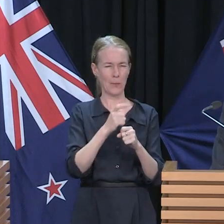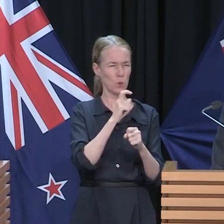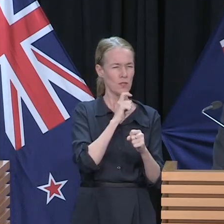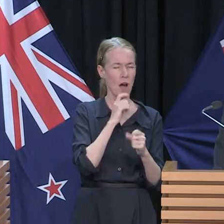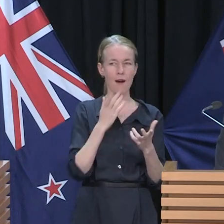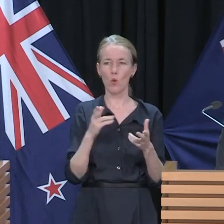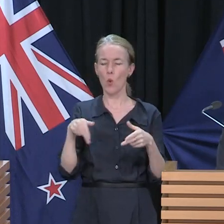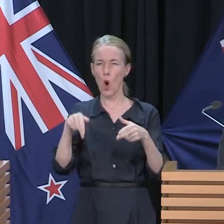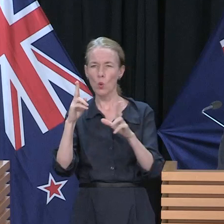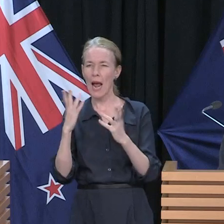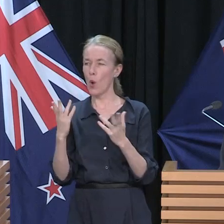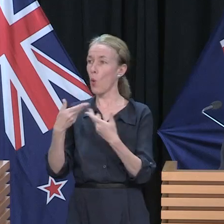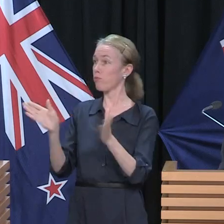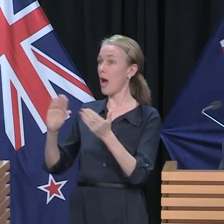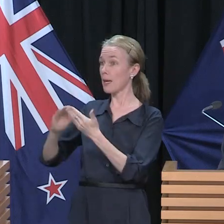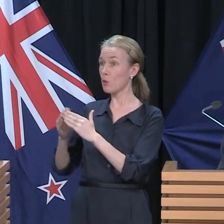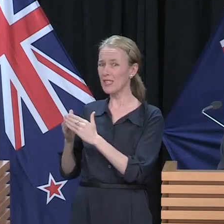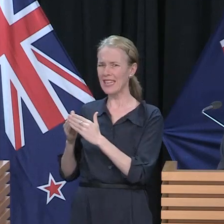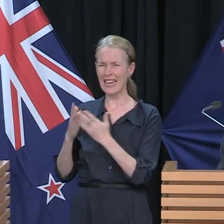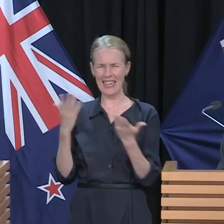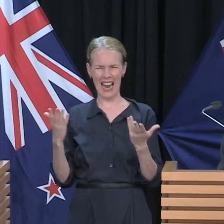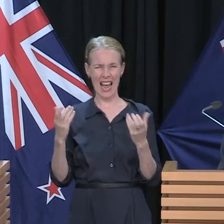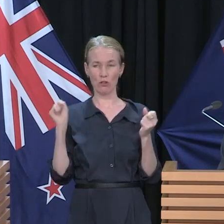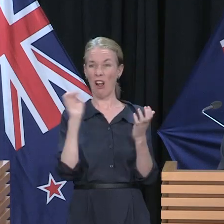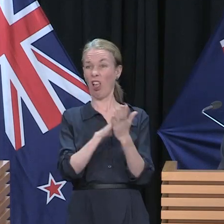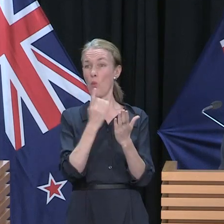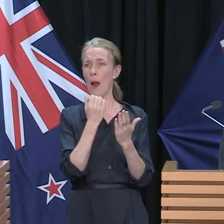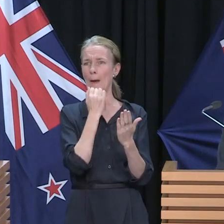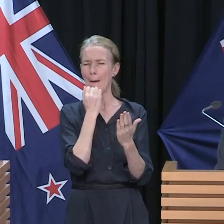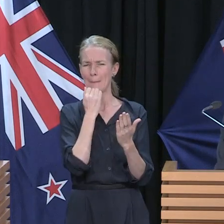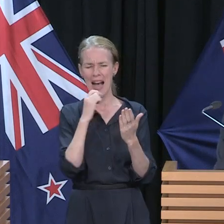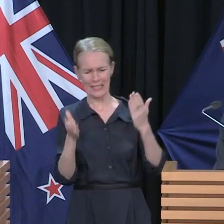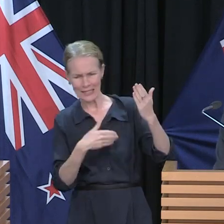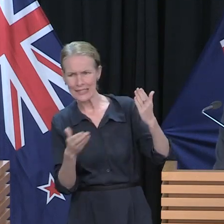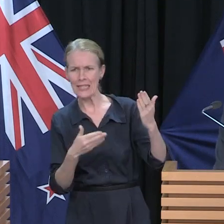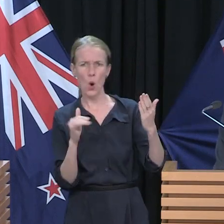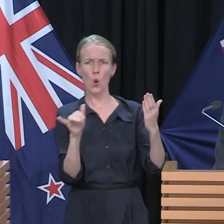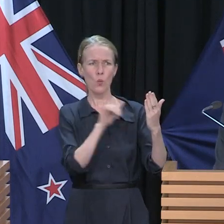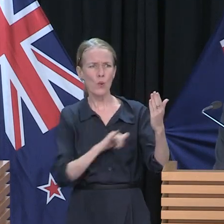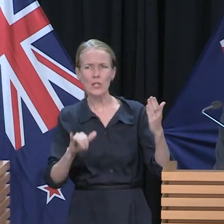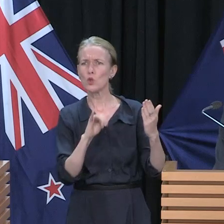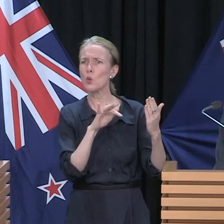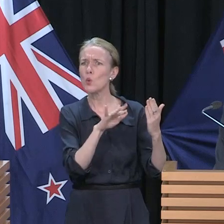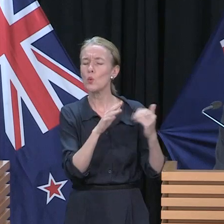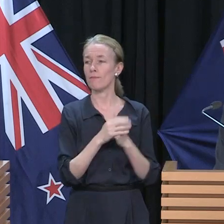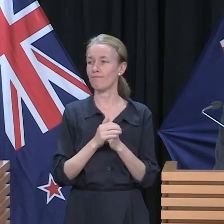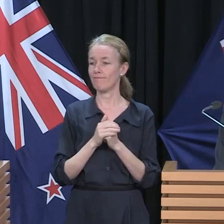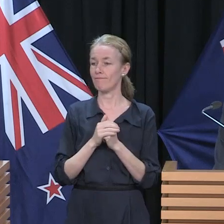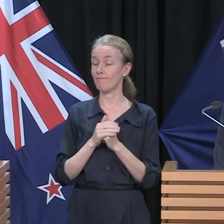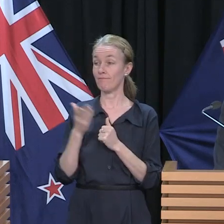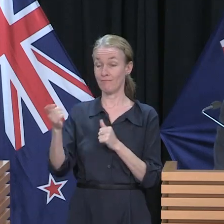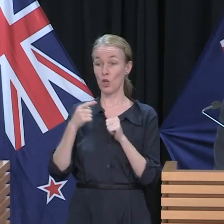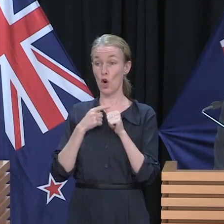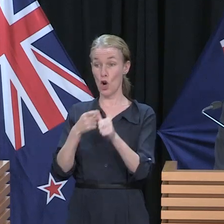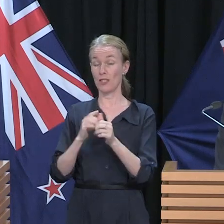get it at the moment. One of the things that I've said, and I'll get the DG to give you an update on where they're at with this, is I want to see on a daily